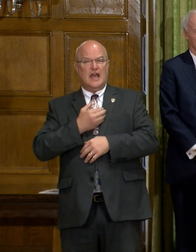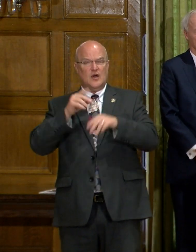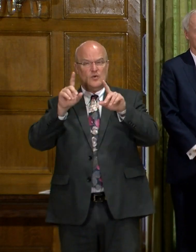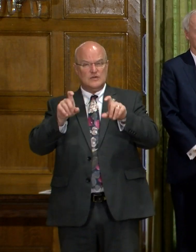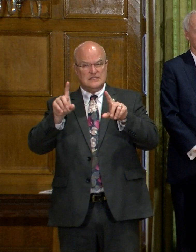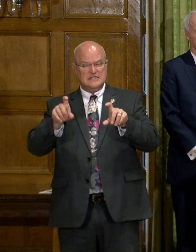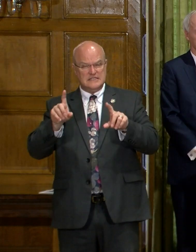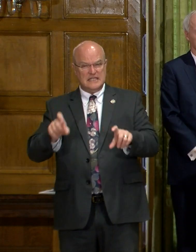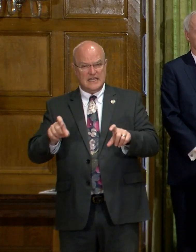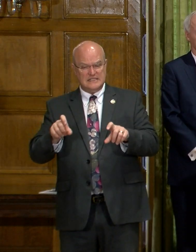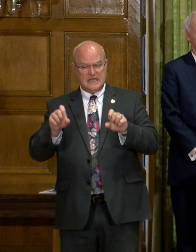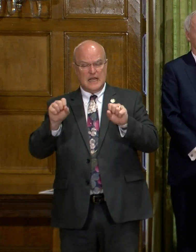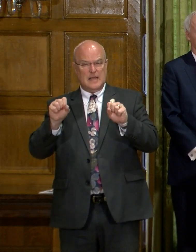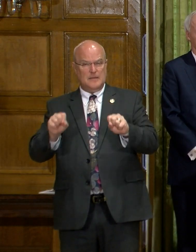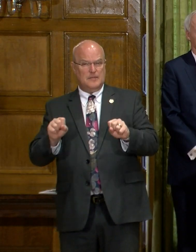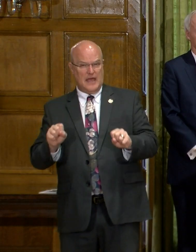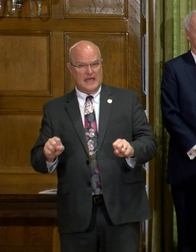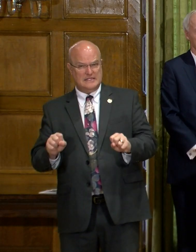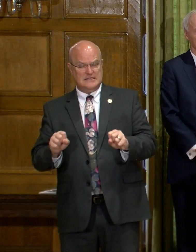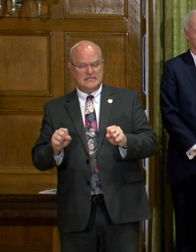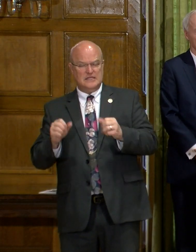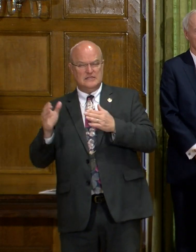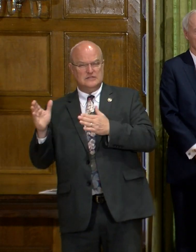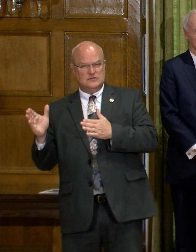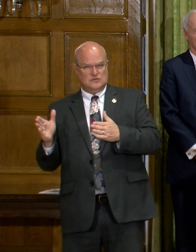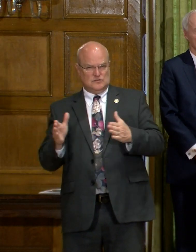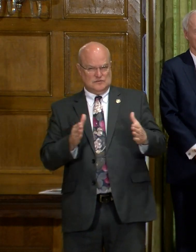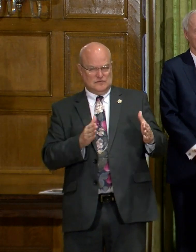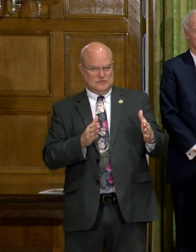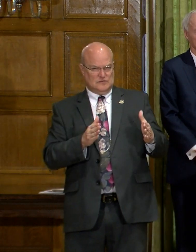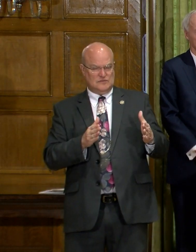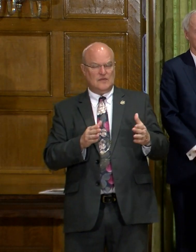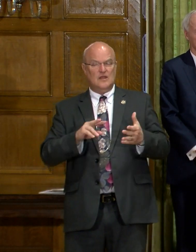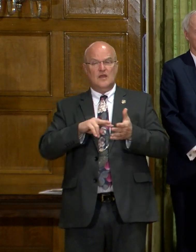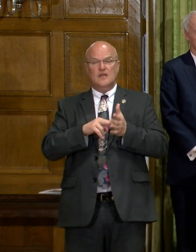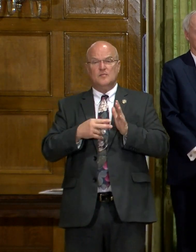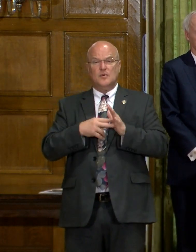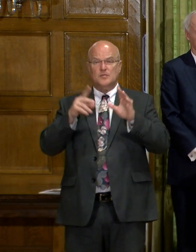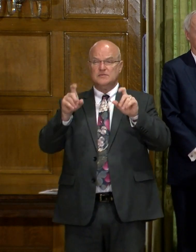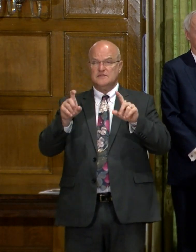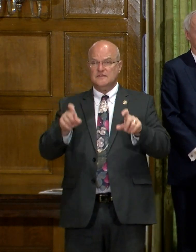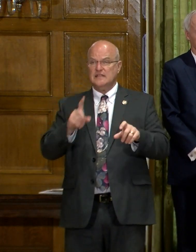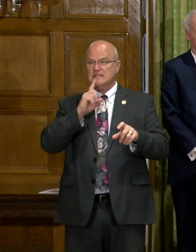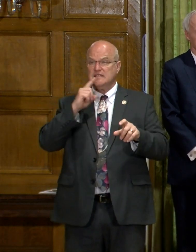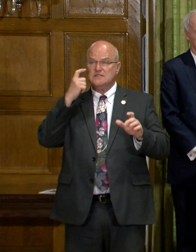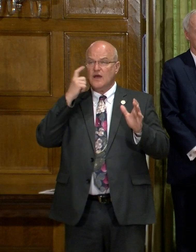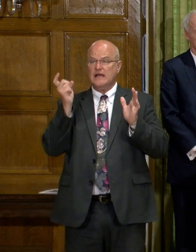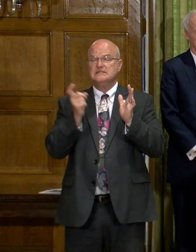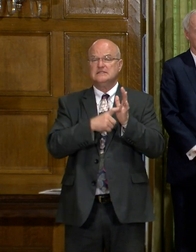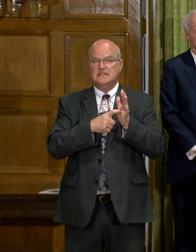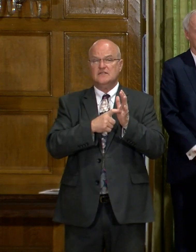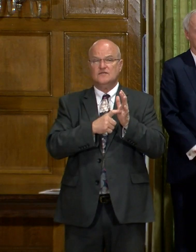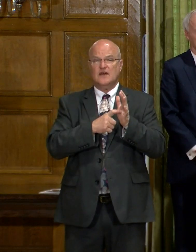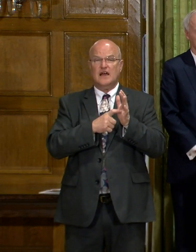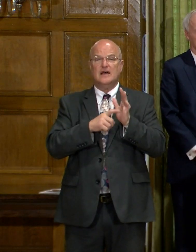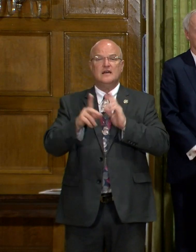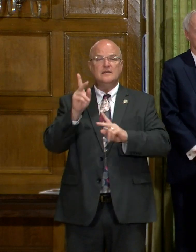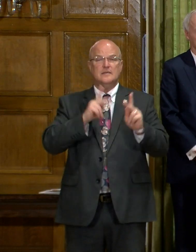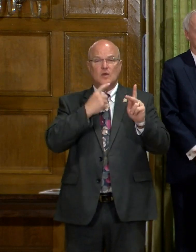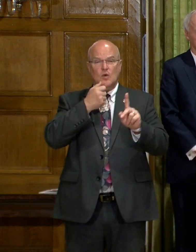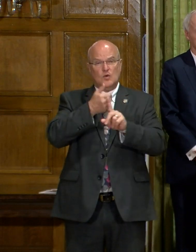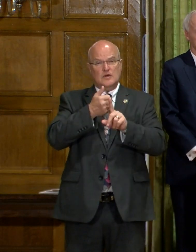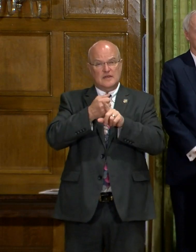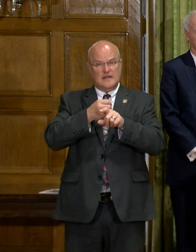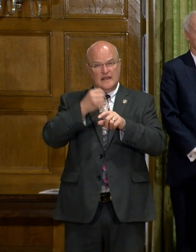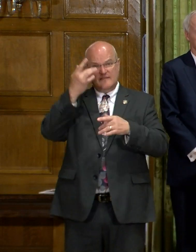testing capacity strategically. The purpose of testing is to identify people who